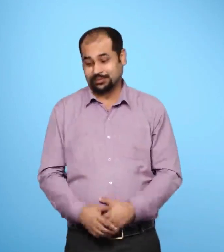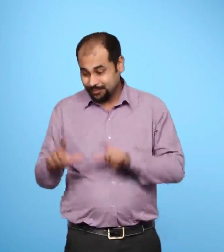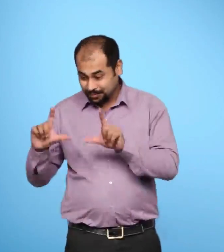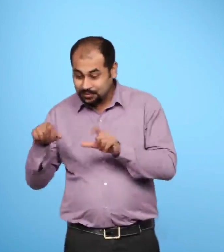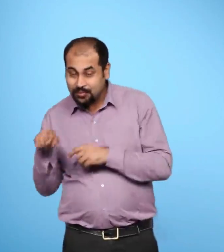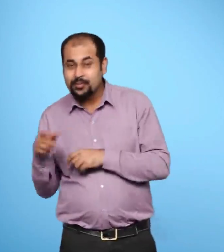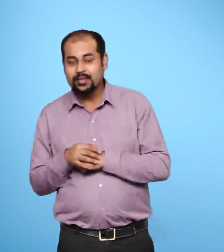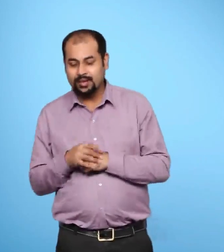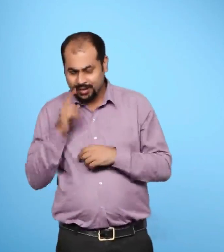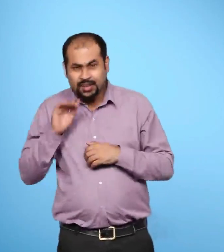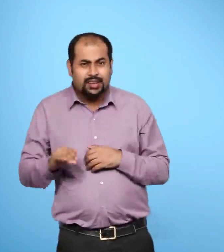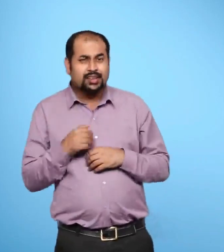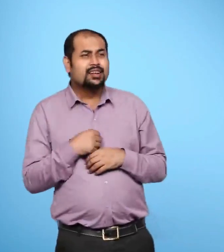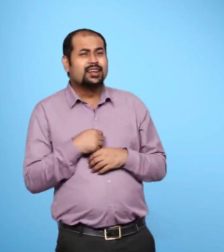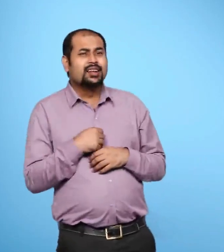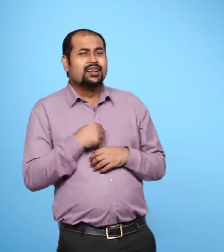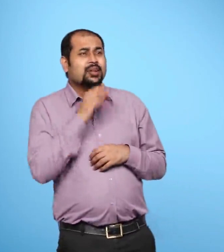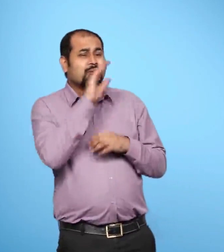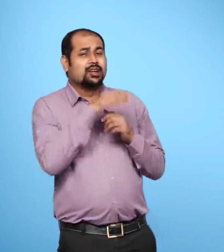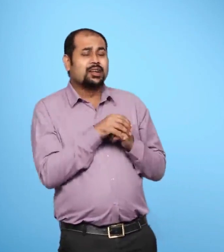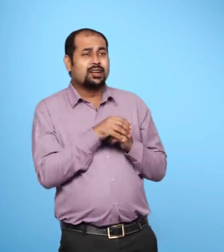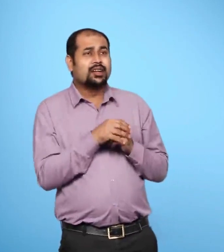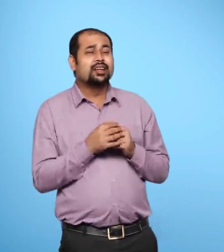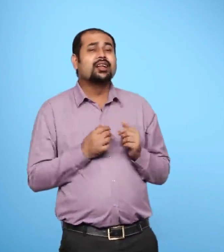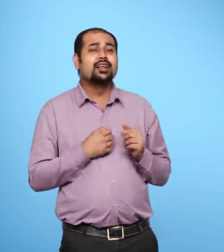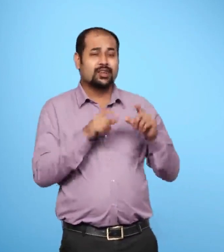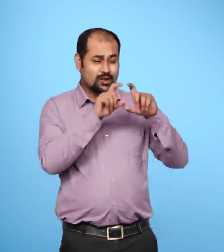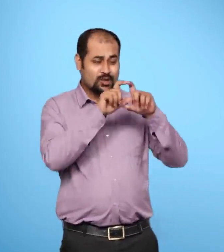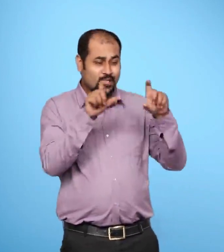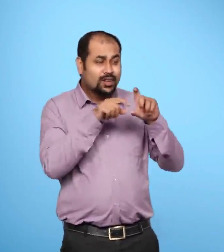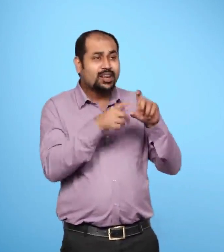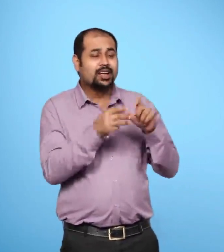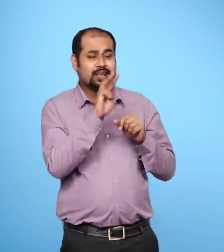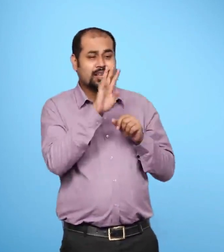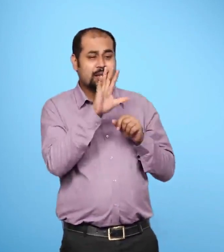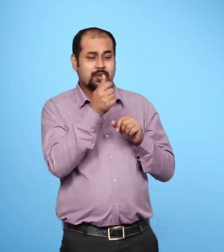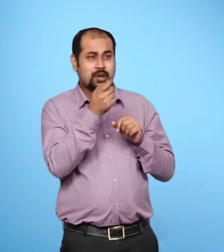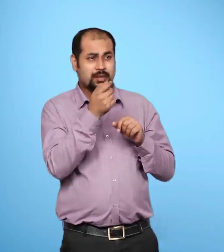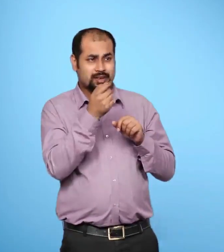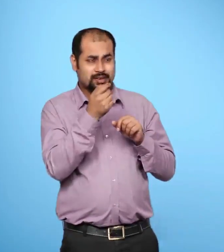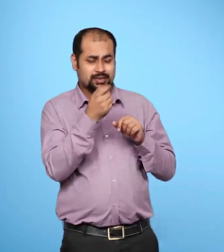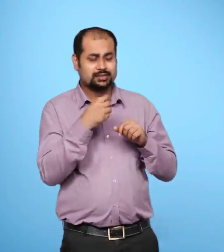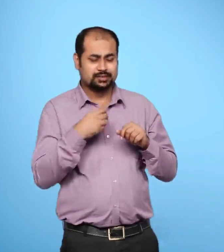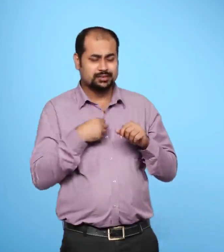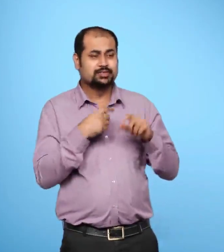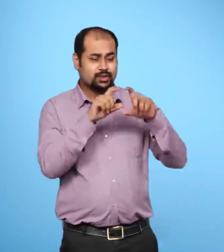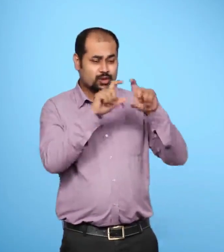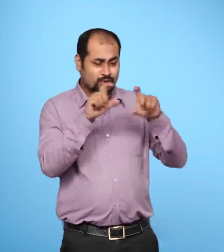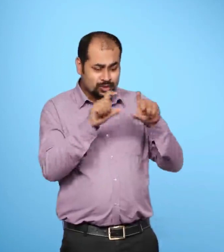shows the girl and shopkeeper conversing. The girl asks further, How many notes and coins do